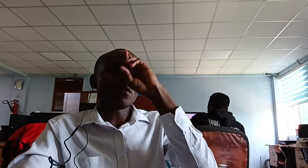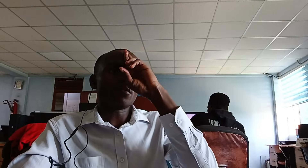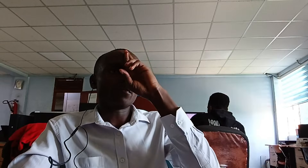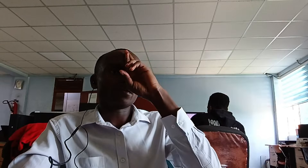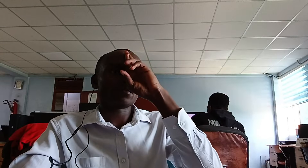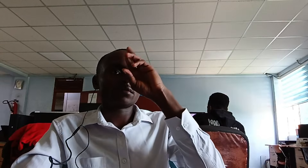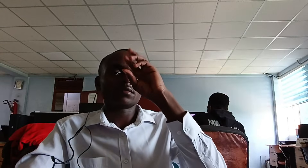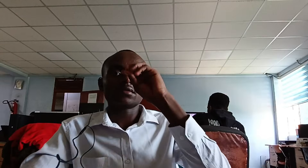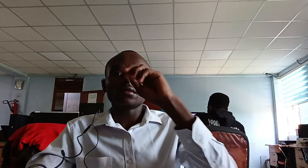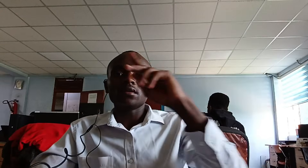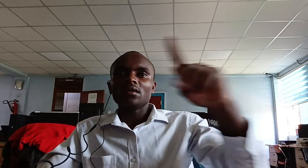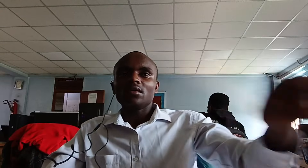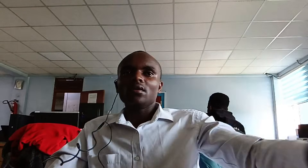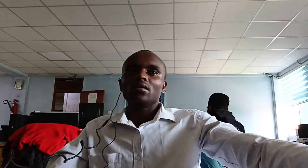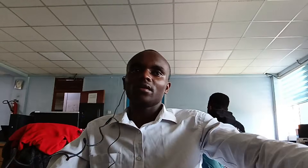orphan. Okay.